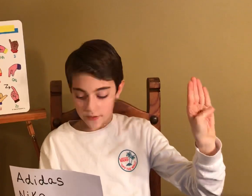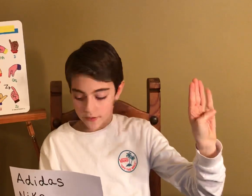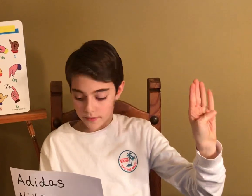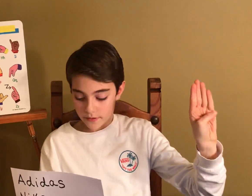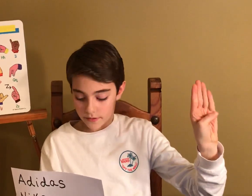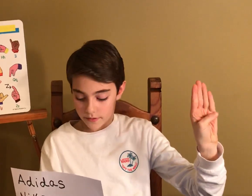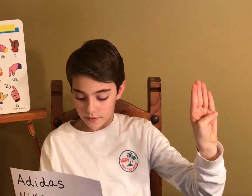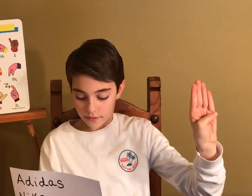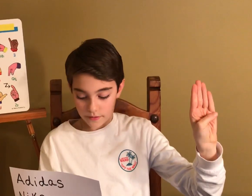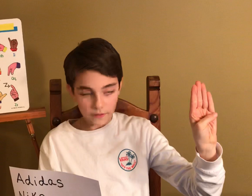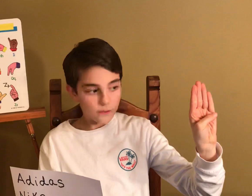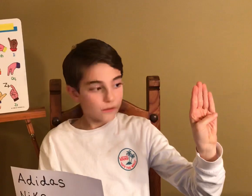B,